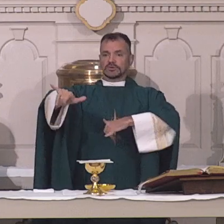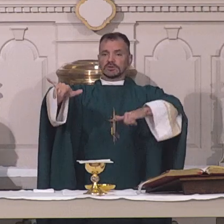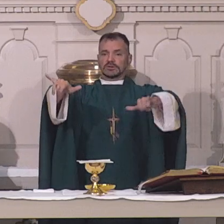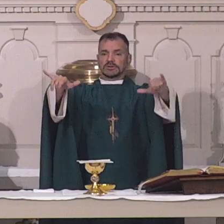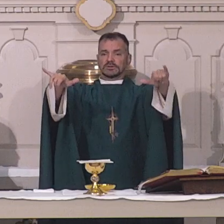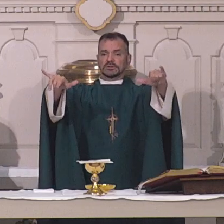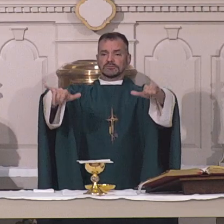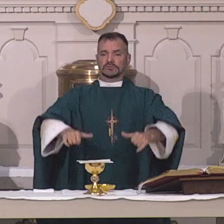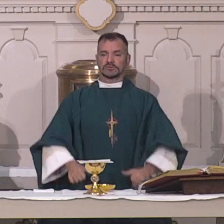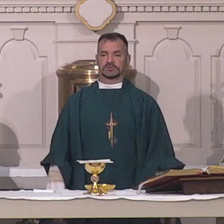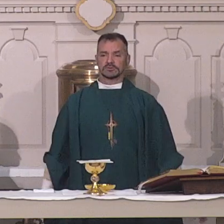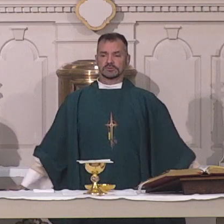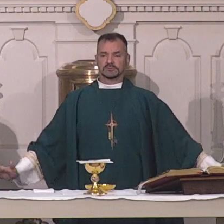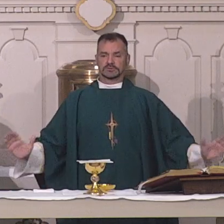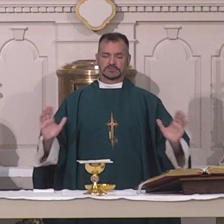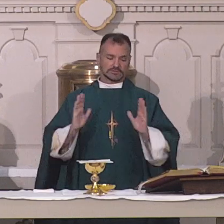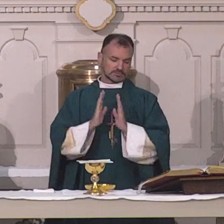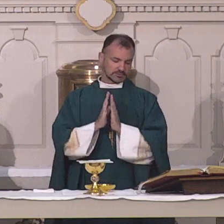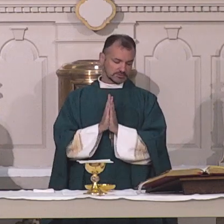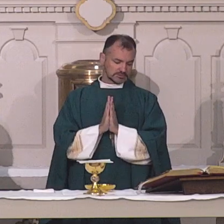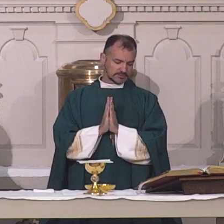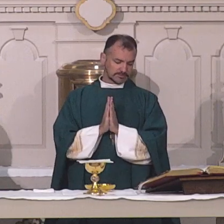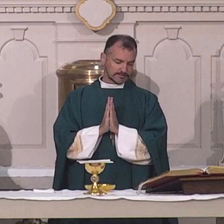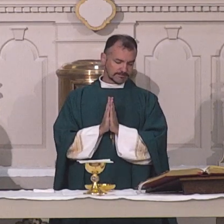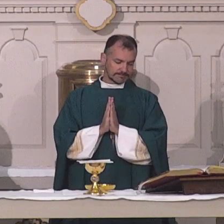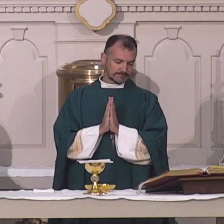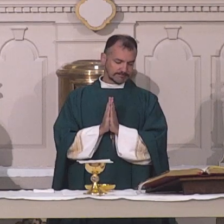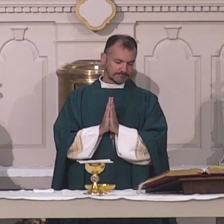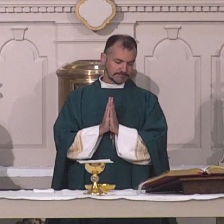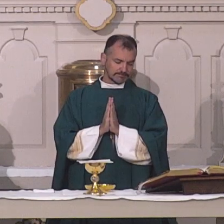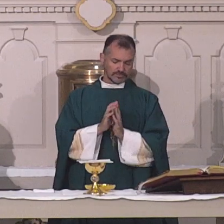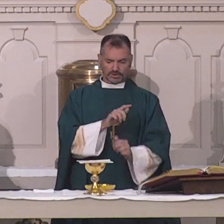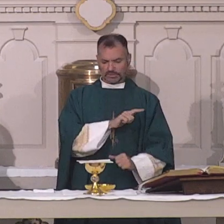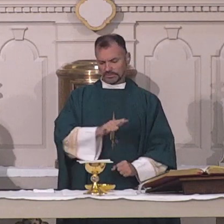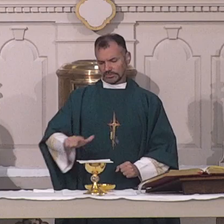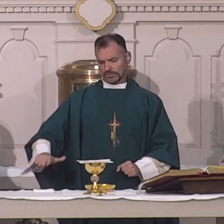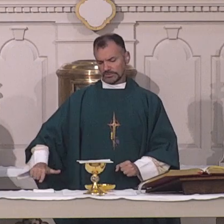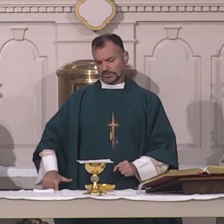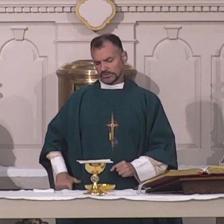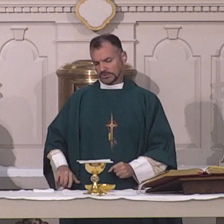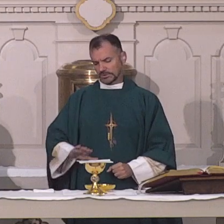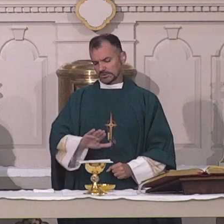your will, who live and reign forever and ever.